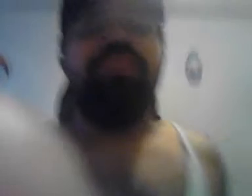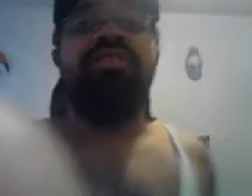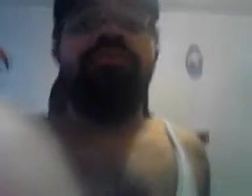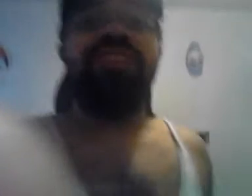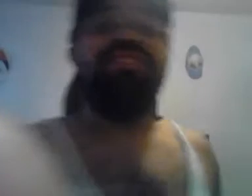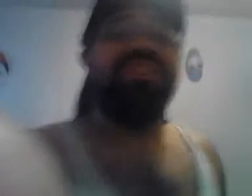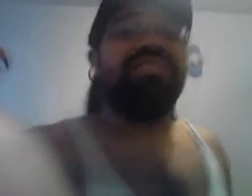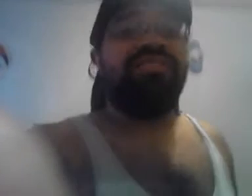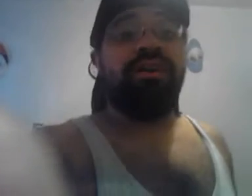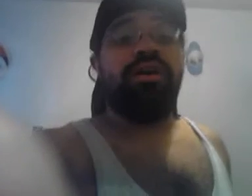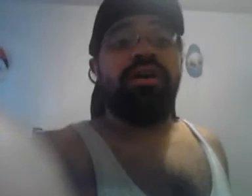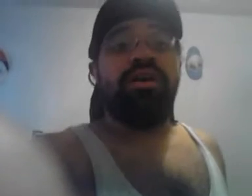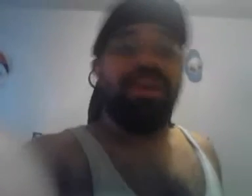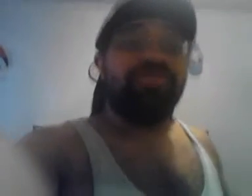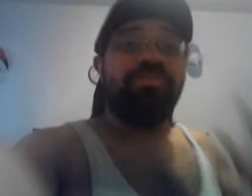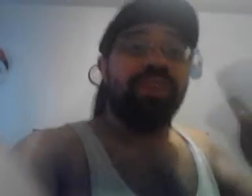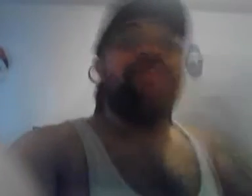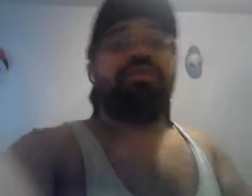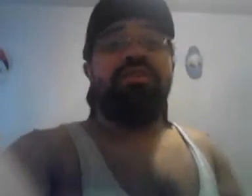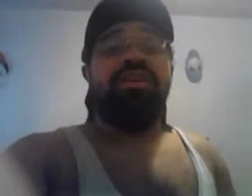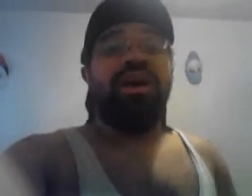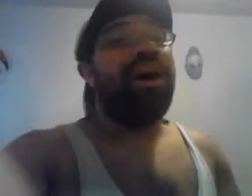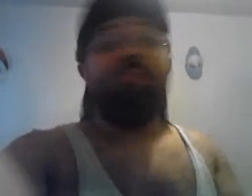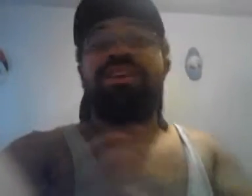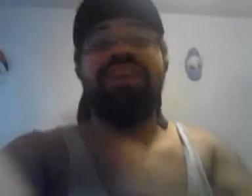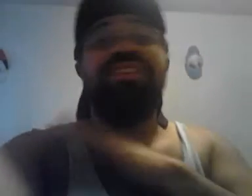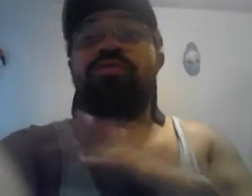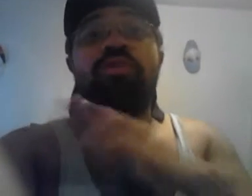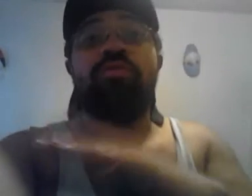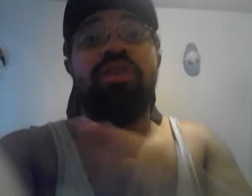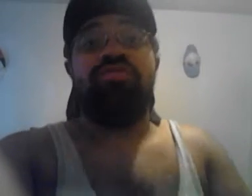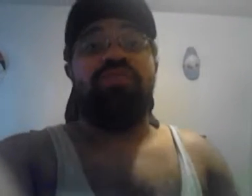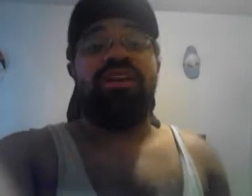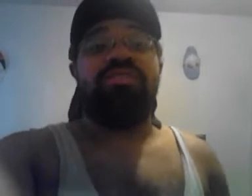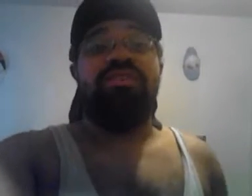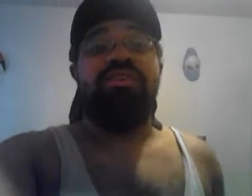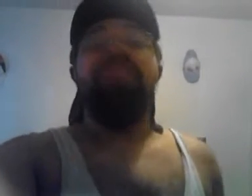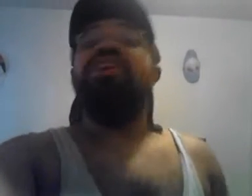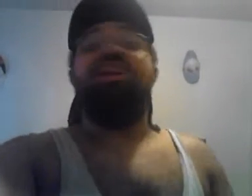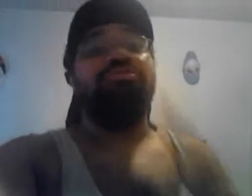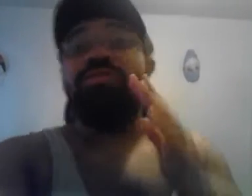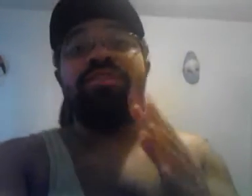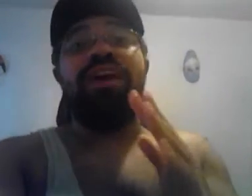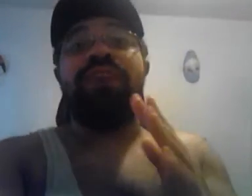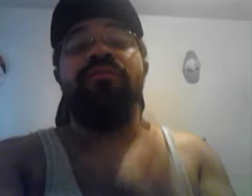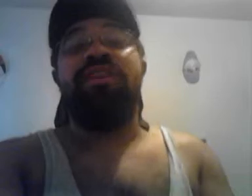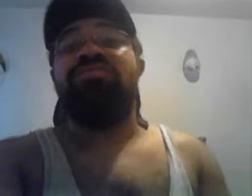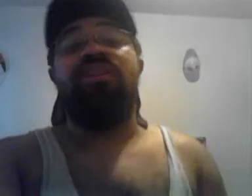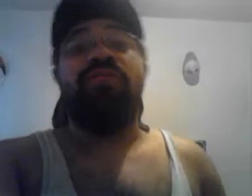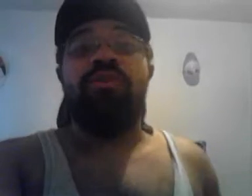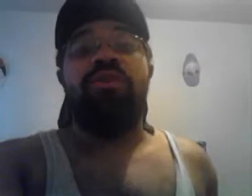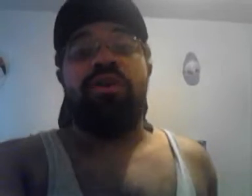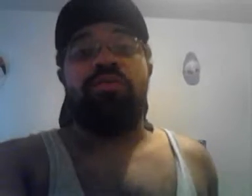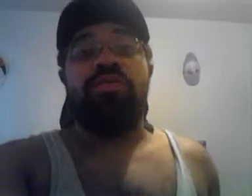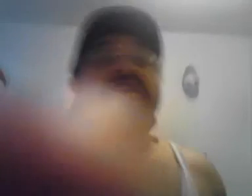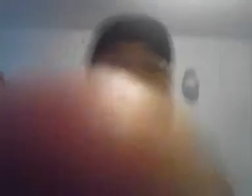what they did to David Chappelle, all because he didn't want to wear a dress. And you know there's a lot of funny stuff going on. And look